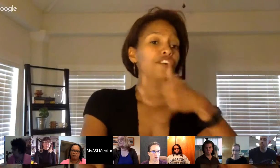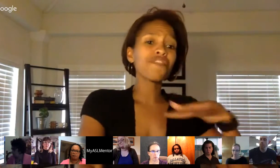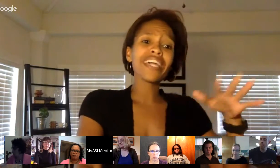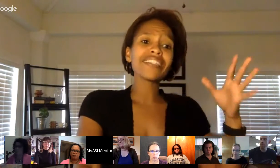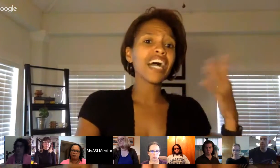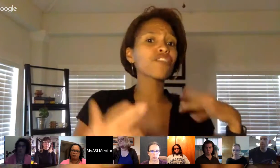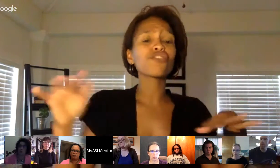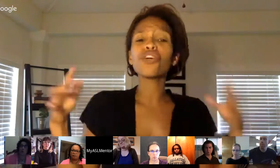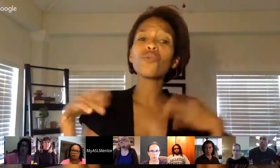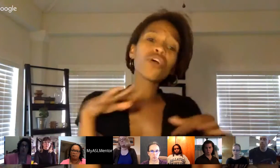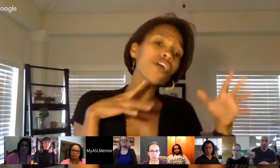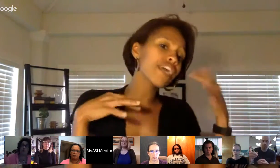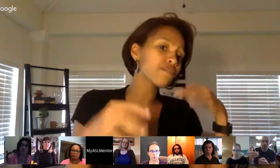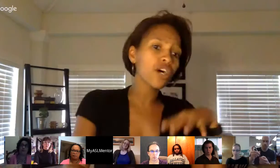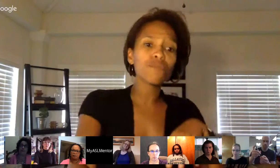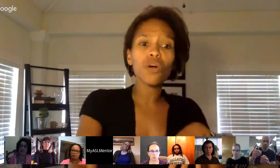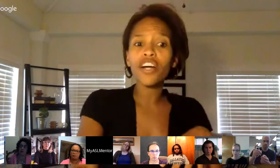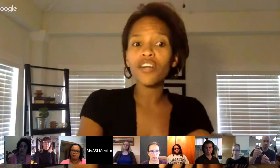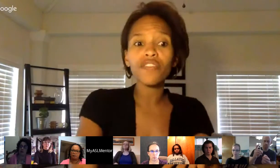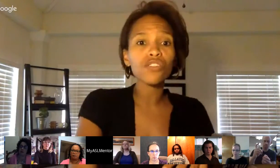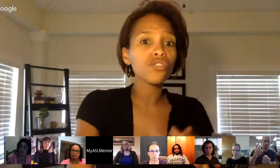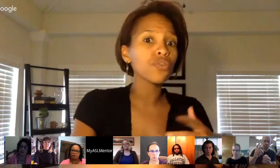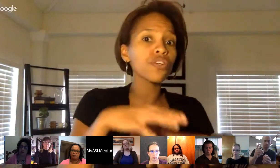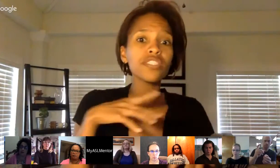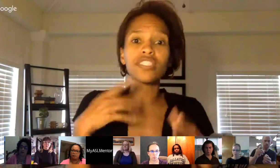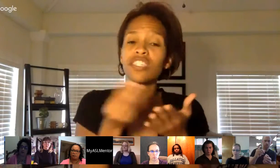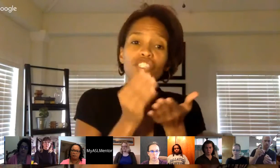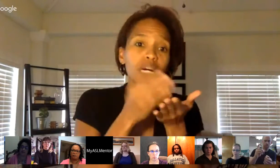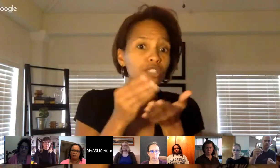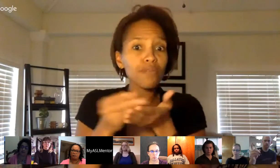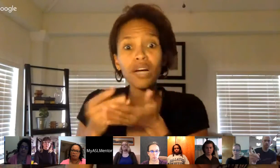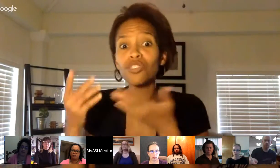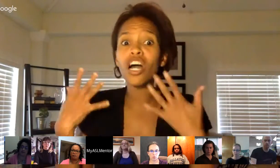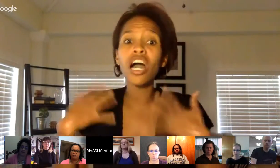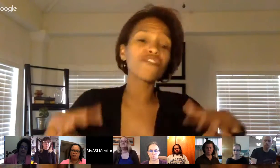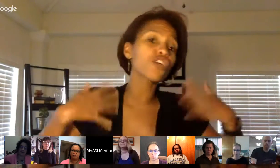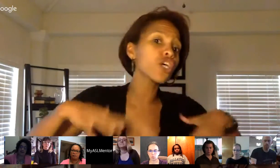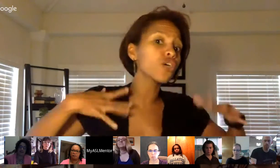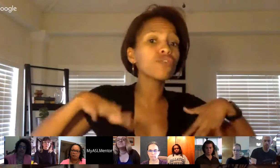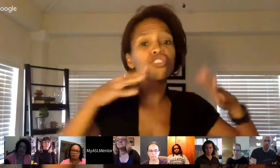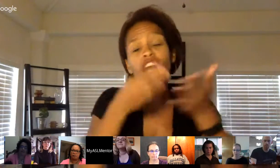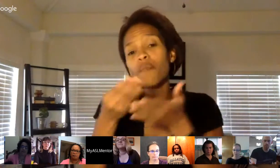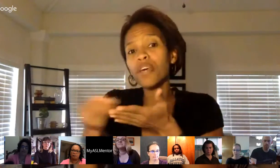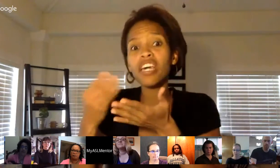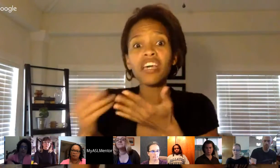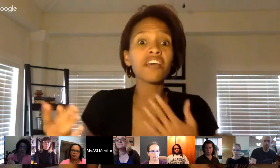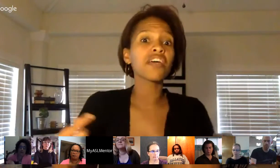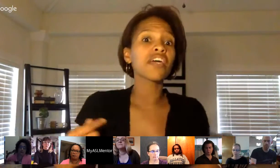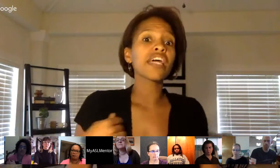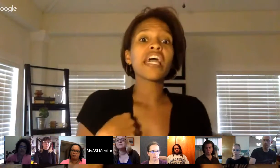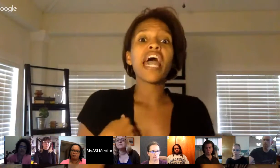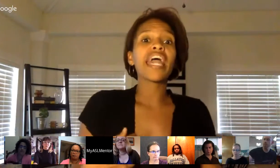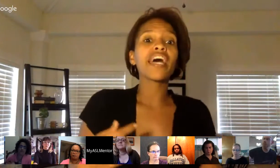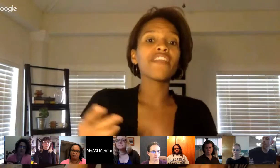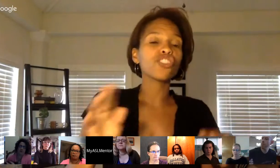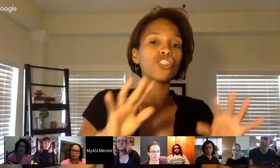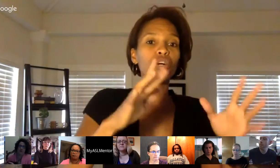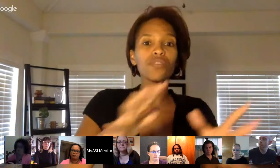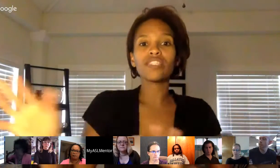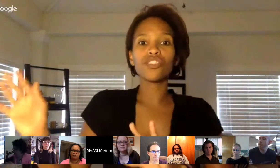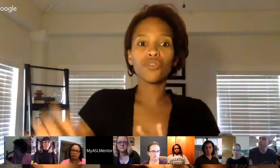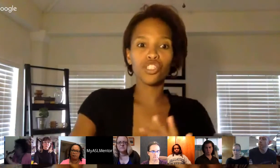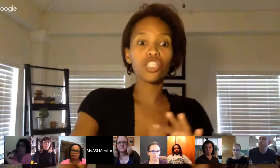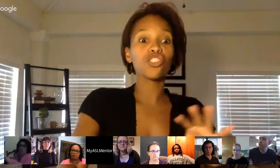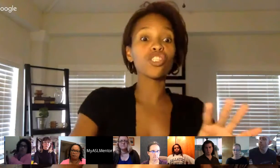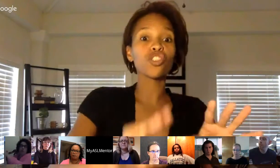shows it on her face, how there's no worry. I'm walking around the store, shop for clothes, shopping. And then she